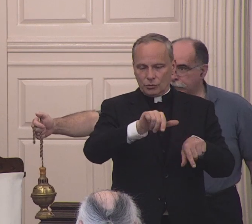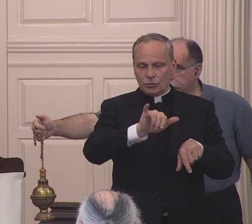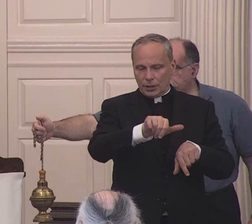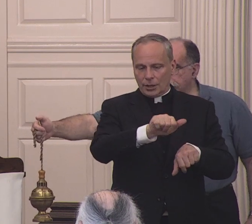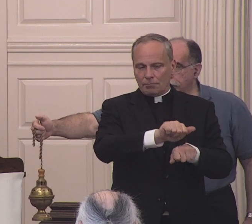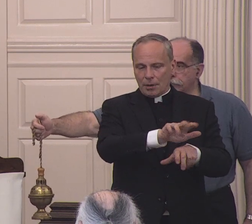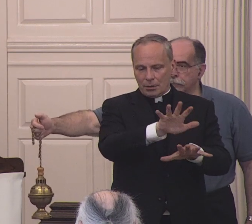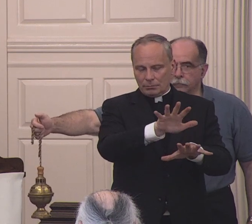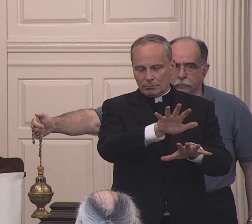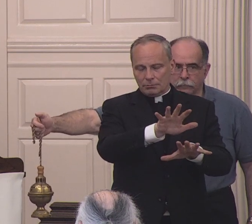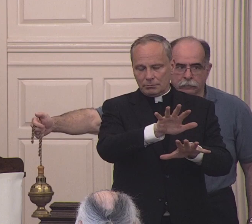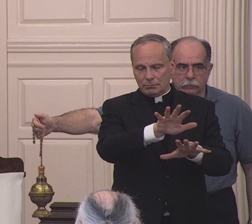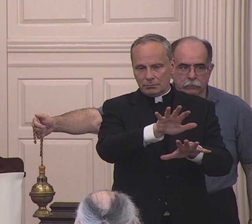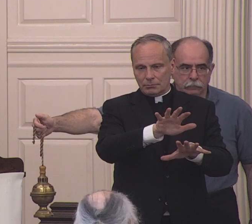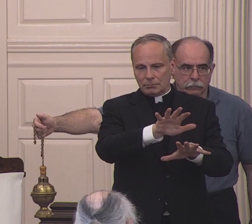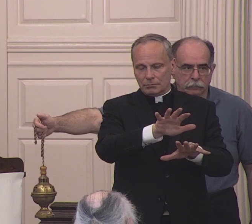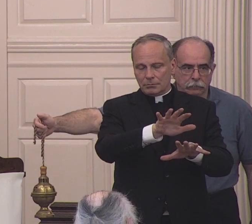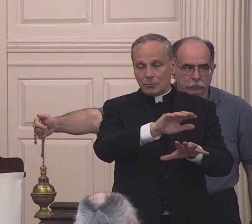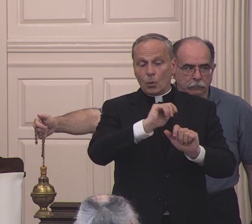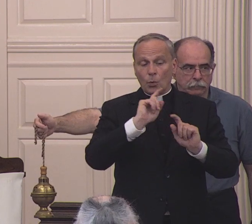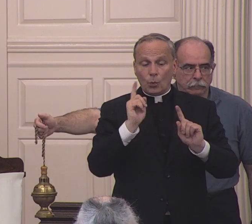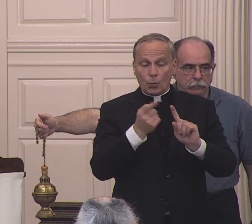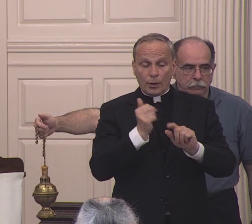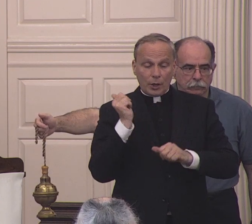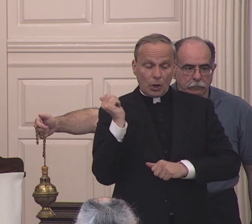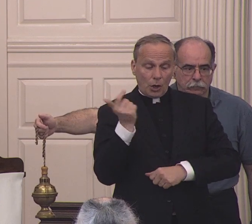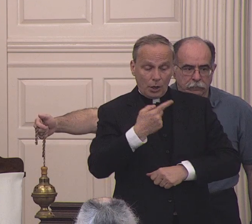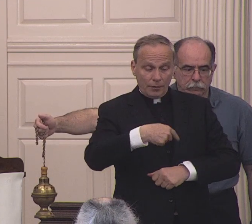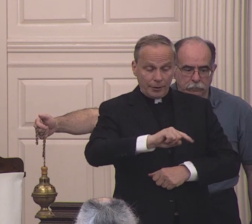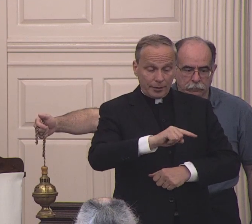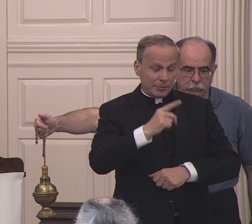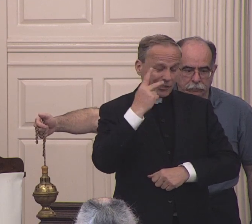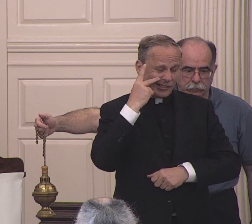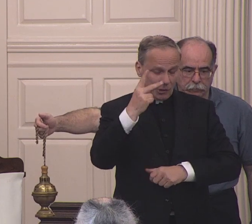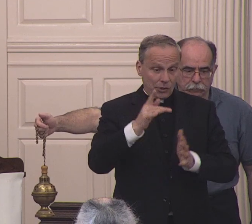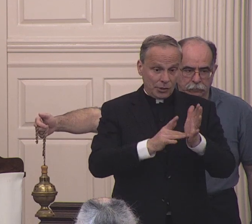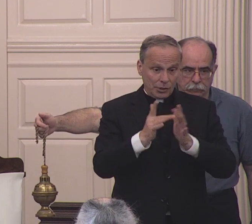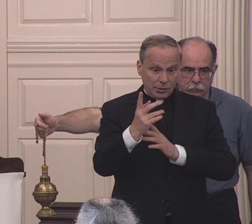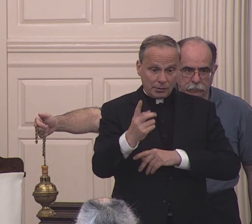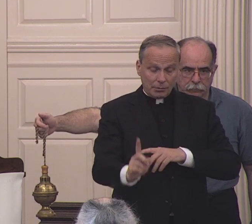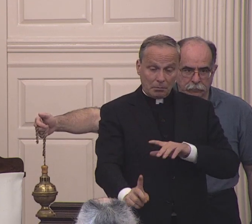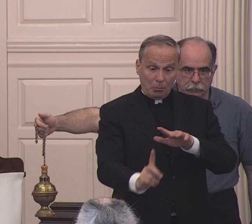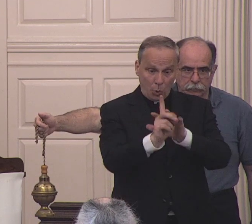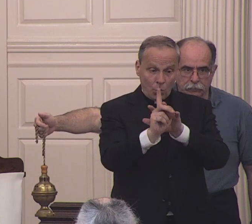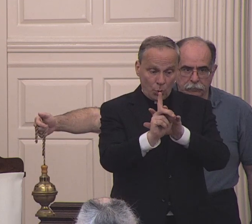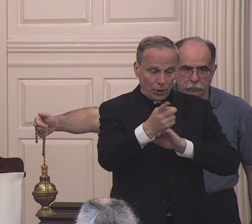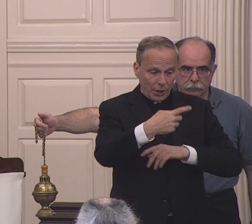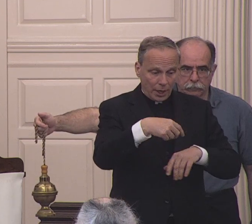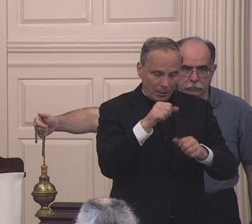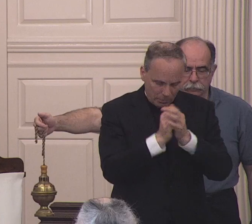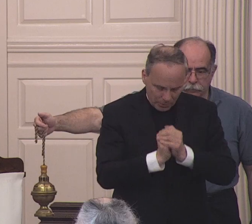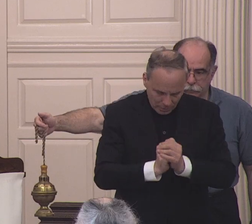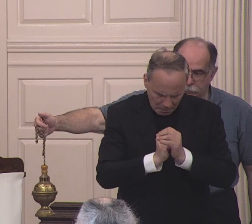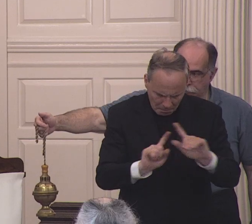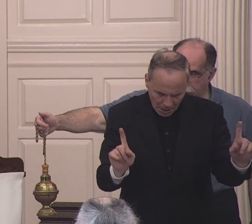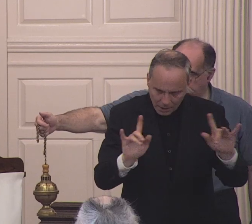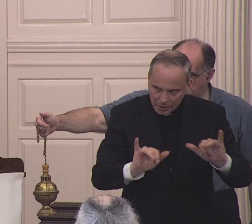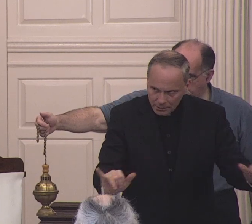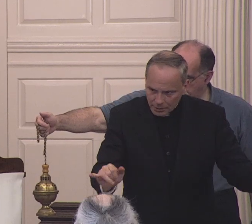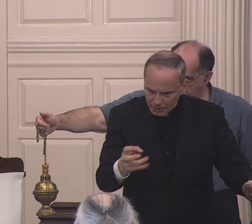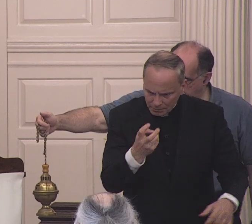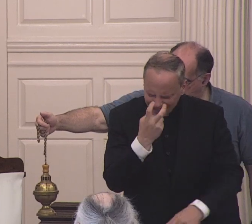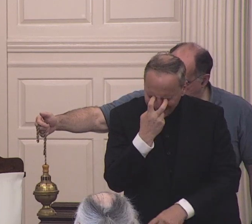When all saw him, they worshipped, but they doubted. Then